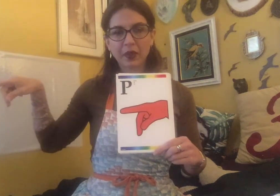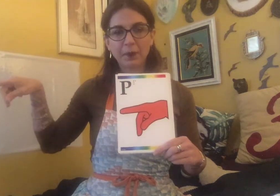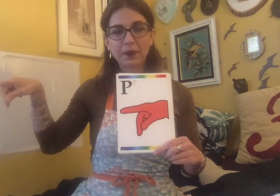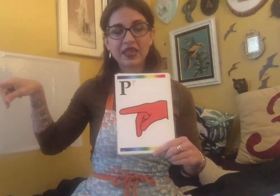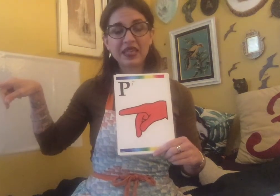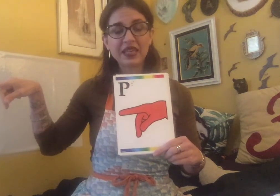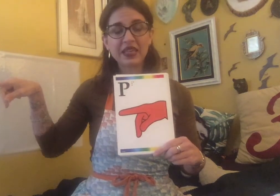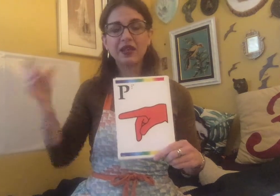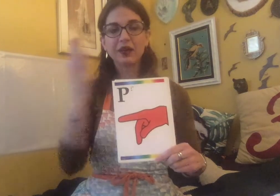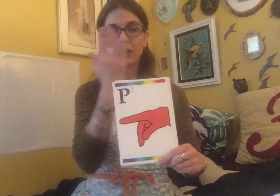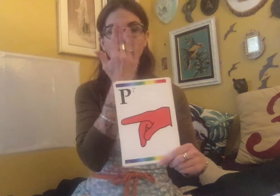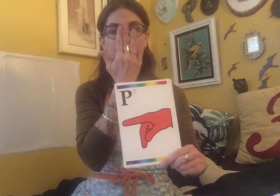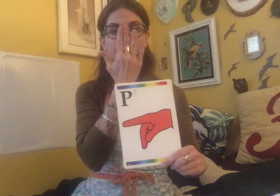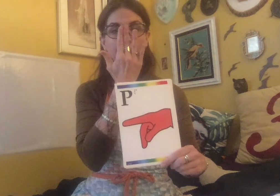P.